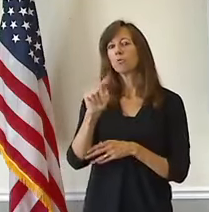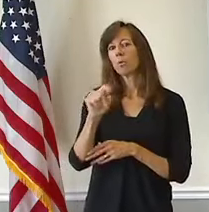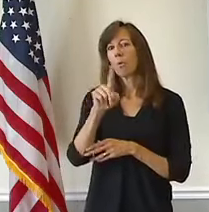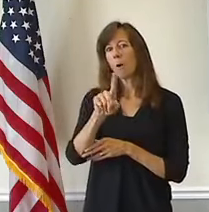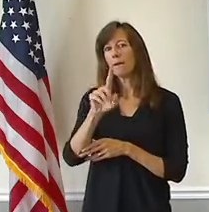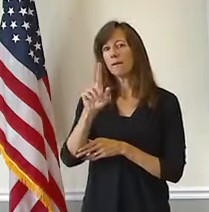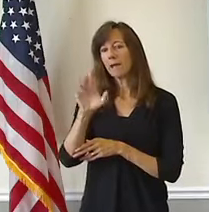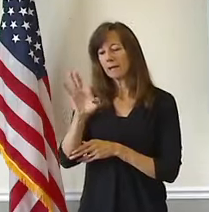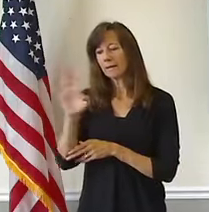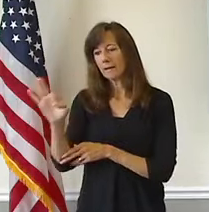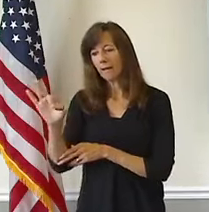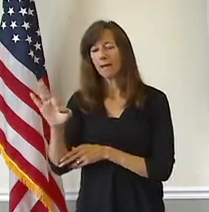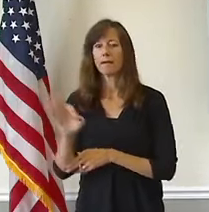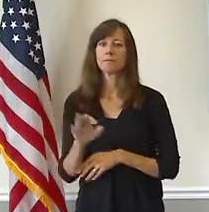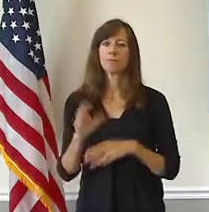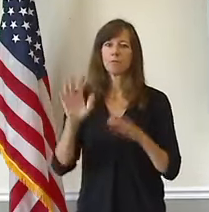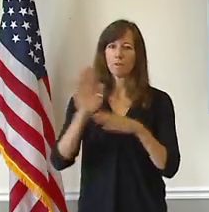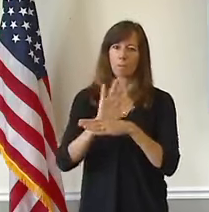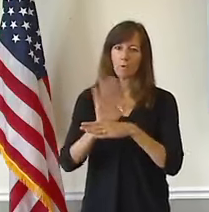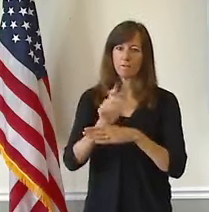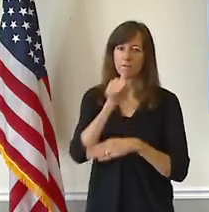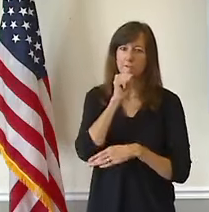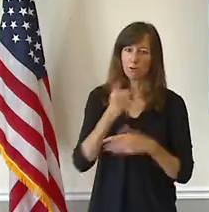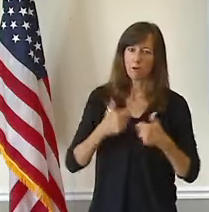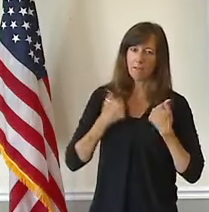2, please register at